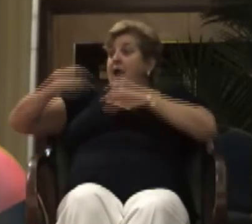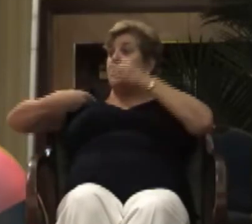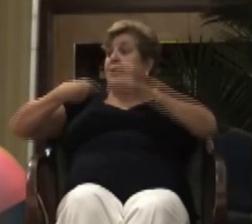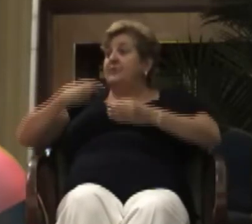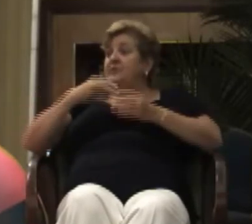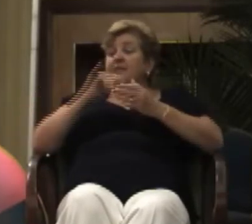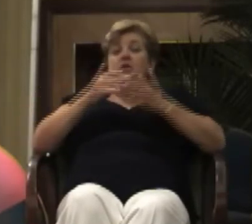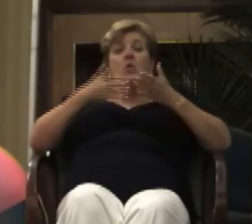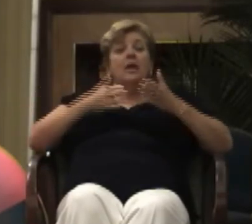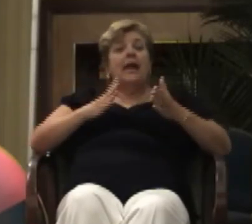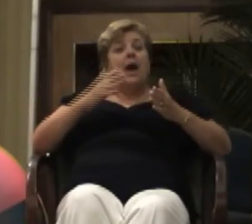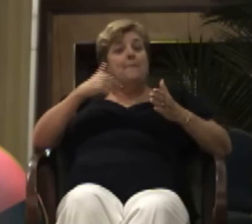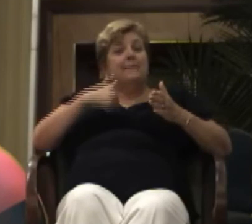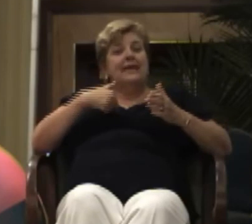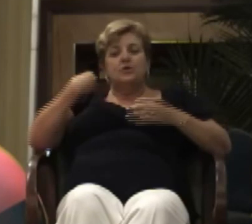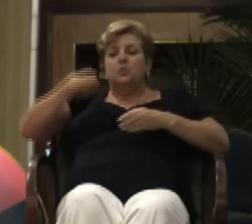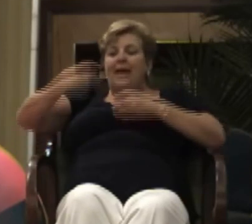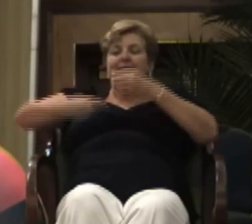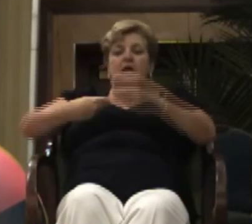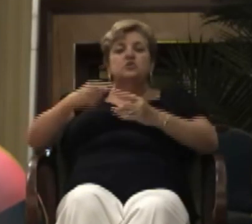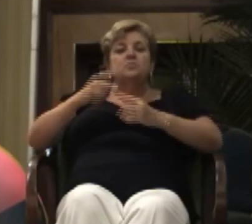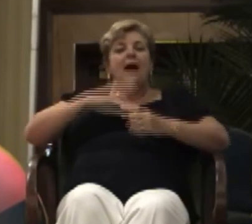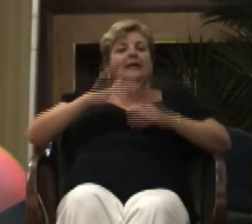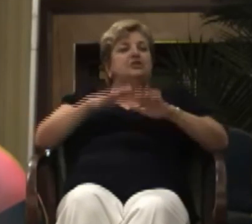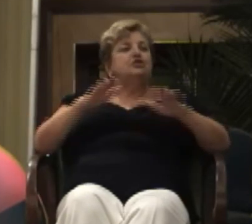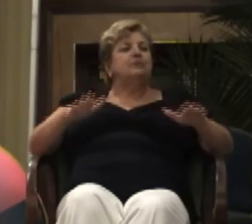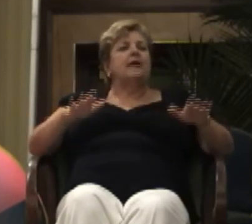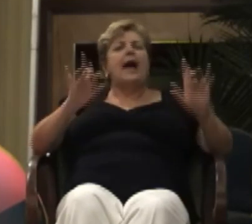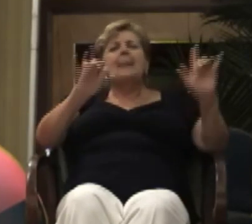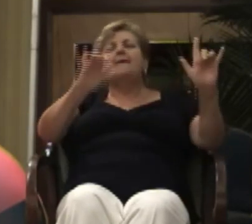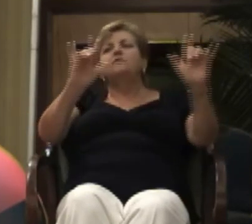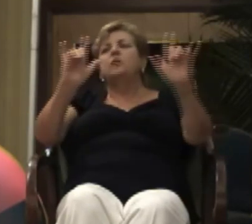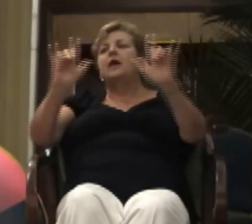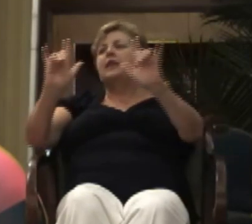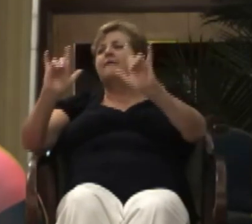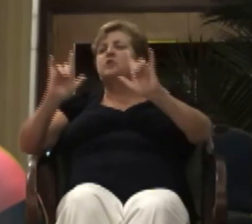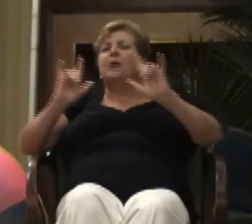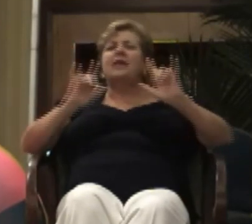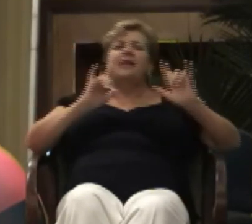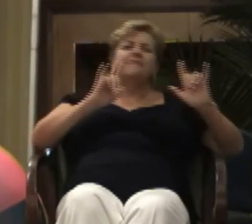give my children. I love you, and thank you for having me.